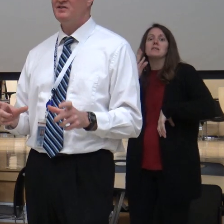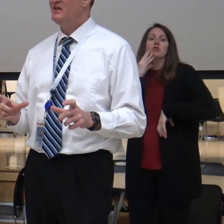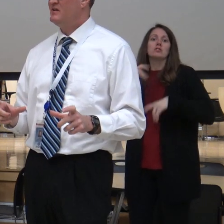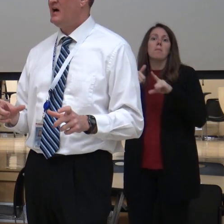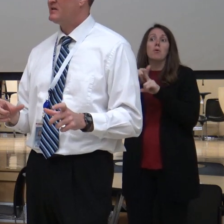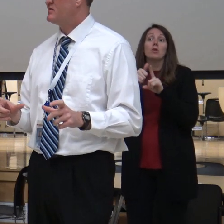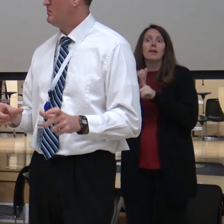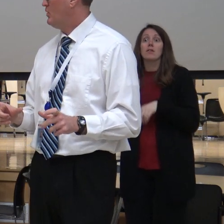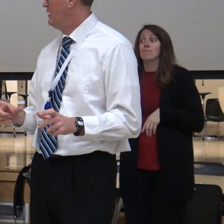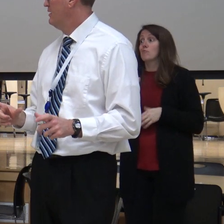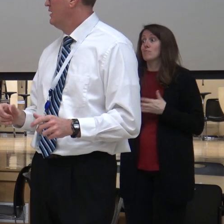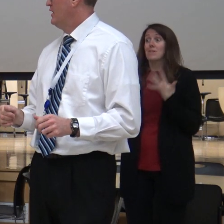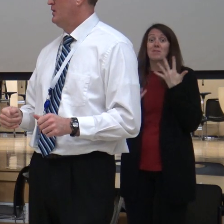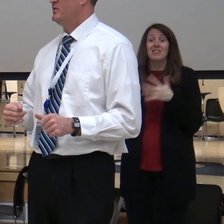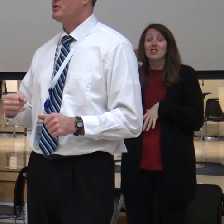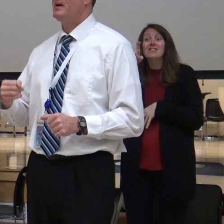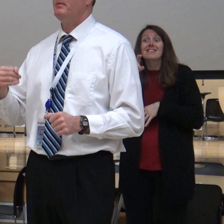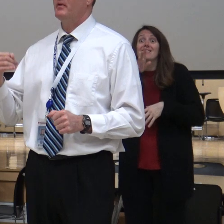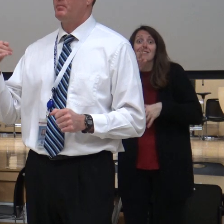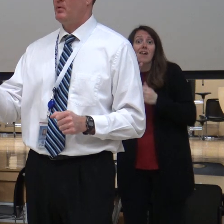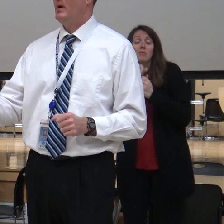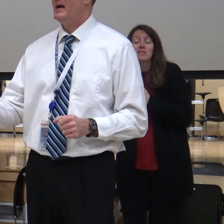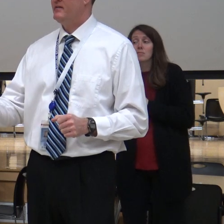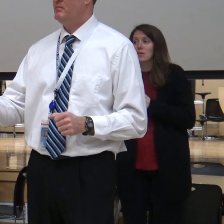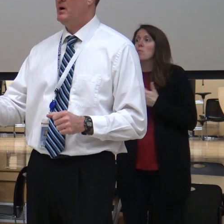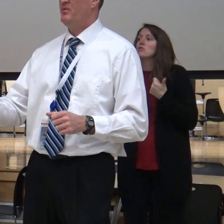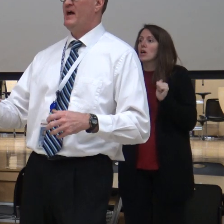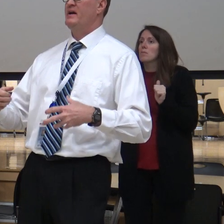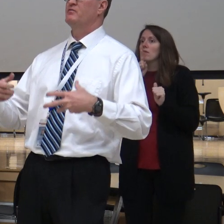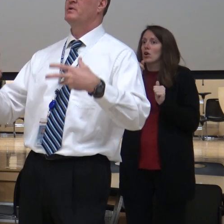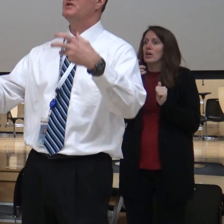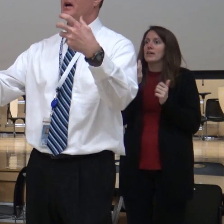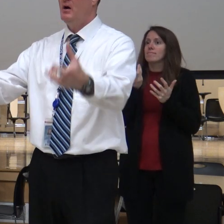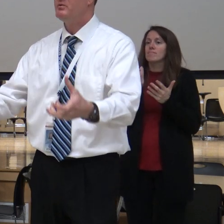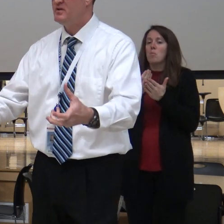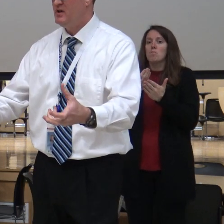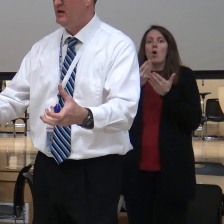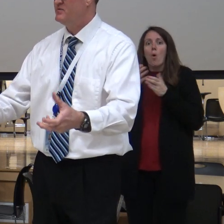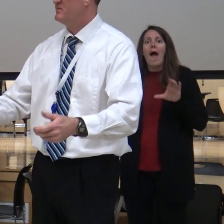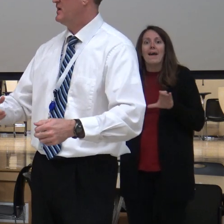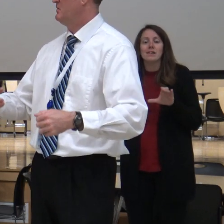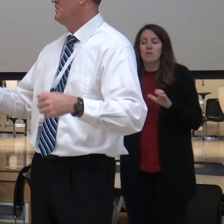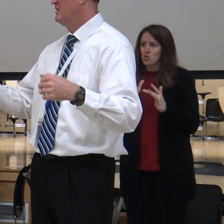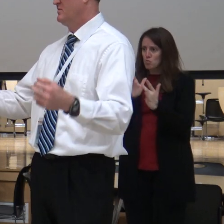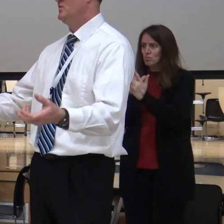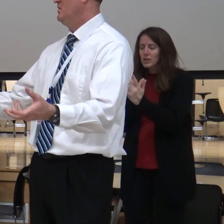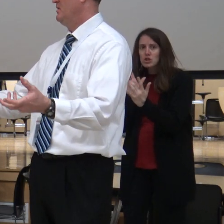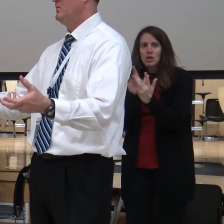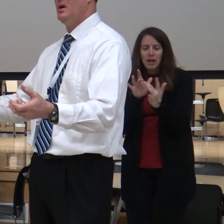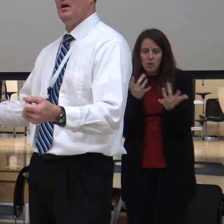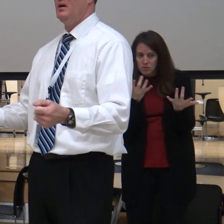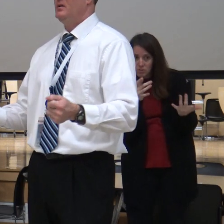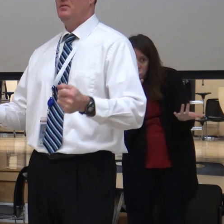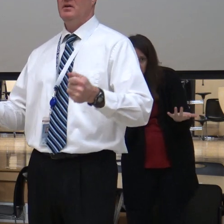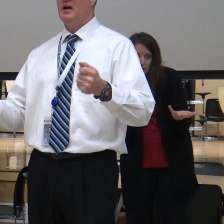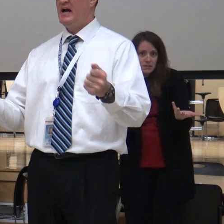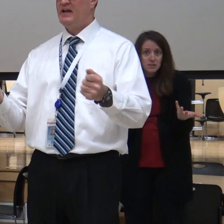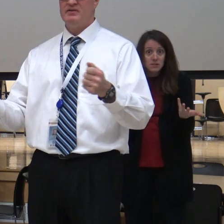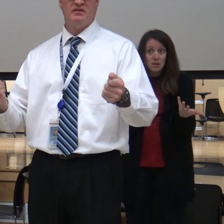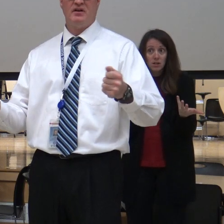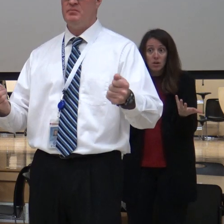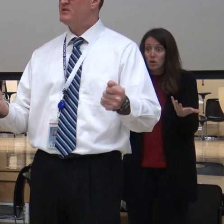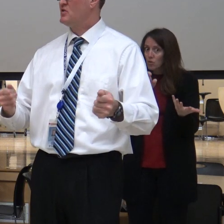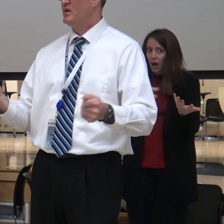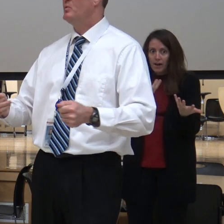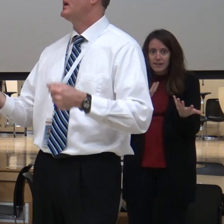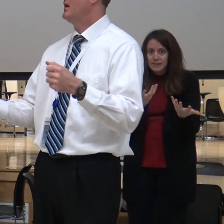or I just need to talk to someone. And we try to be very proactive about that, reaching out to kids and say, you got to give